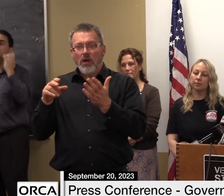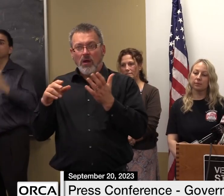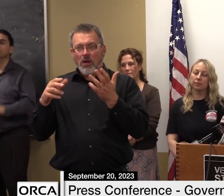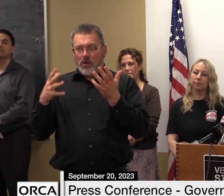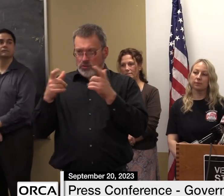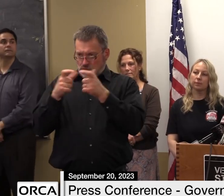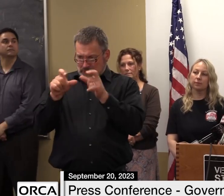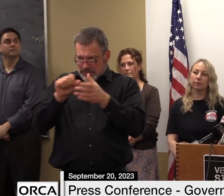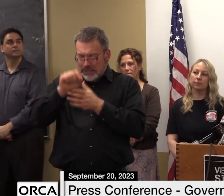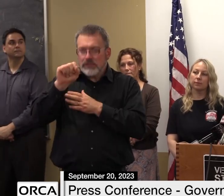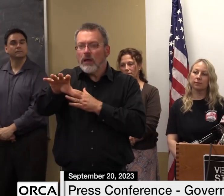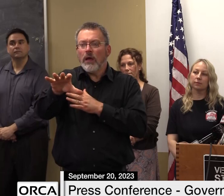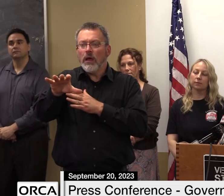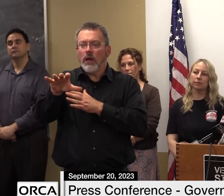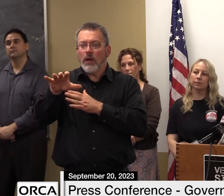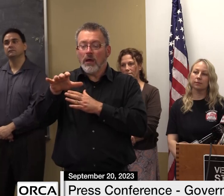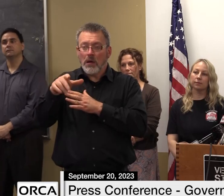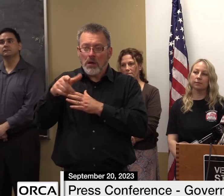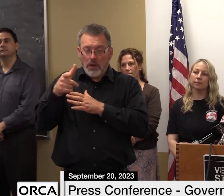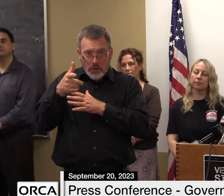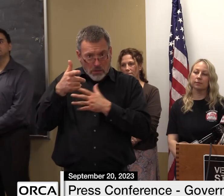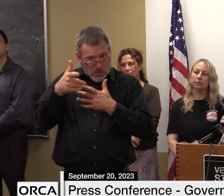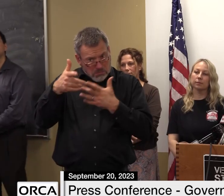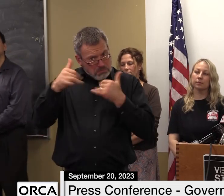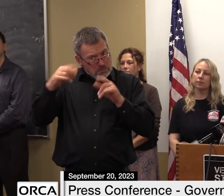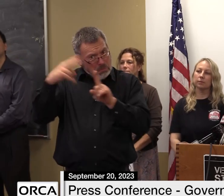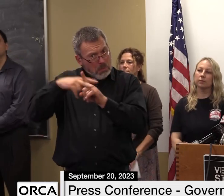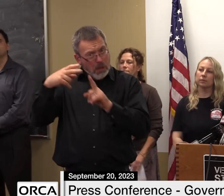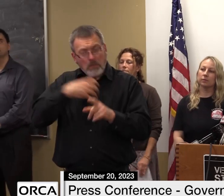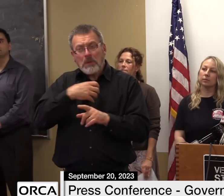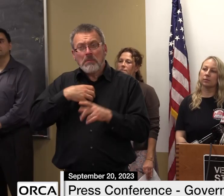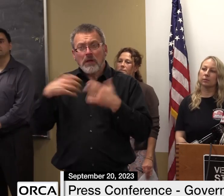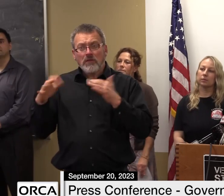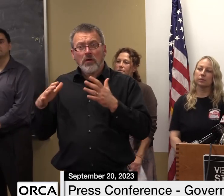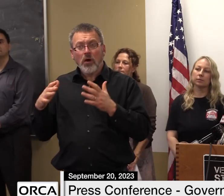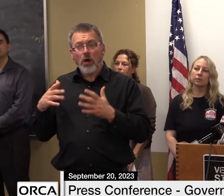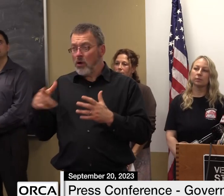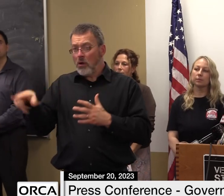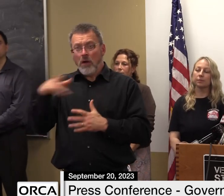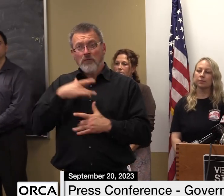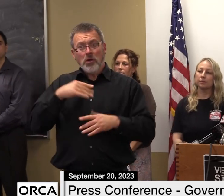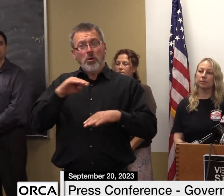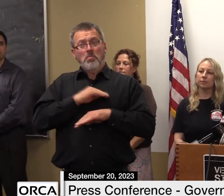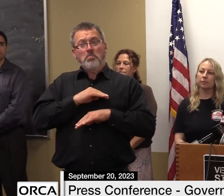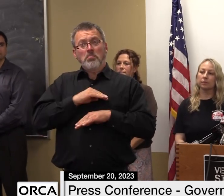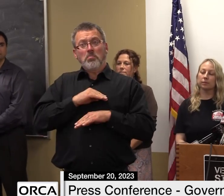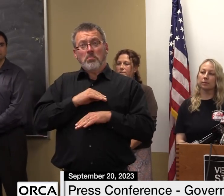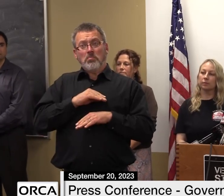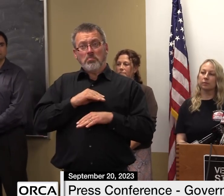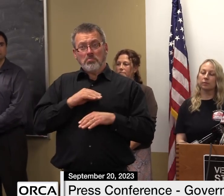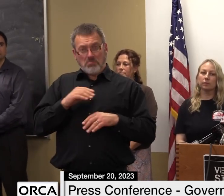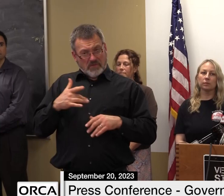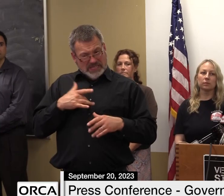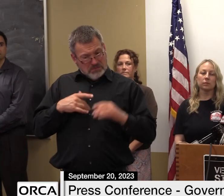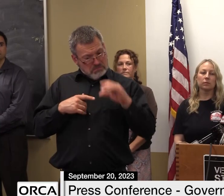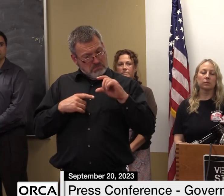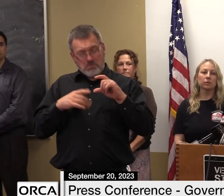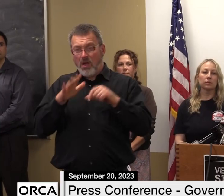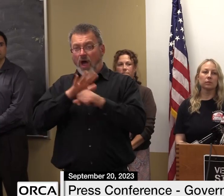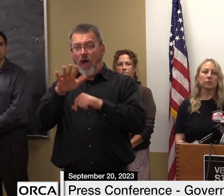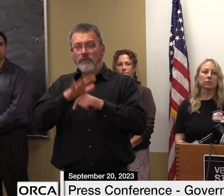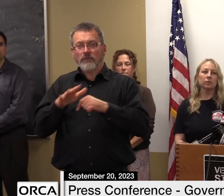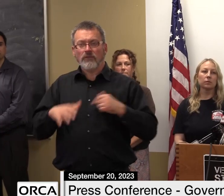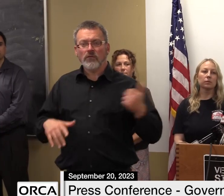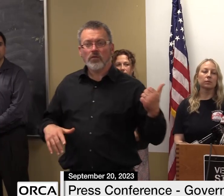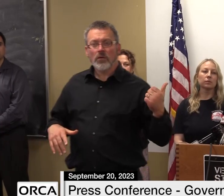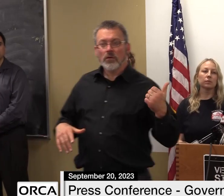hearing appeals from people? Or are you hearing that number is satisfactory to help people recover? That's a good question.